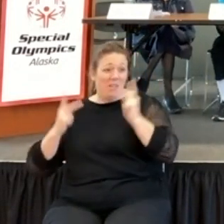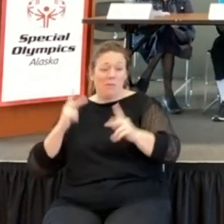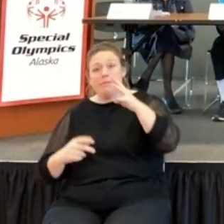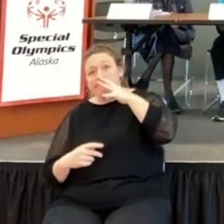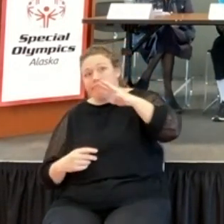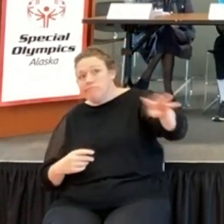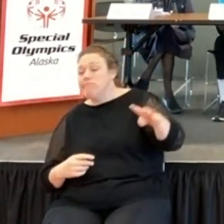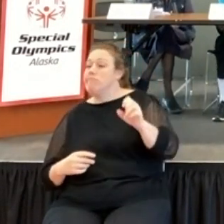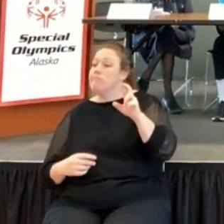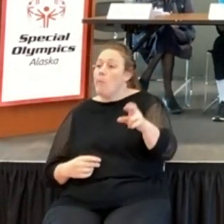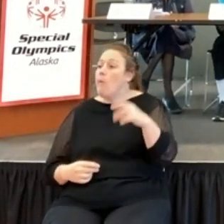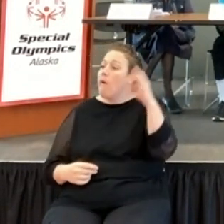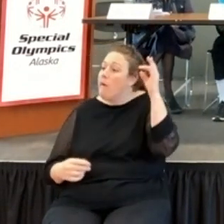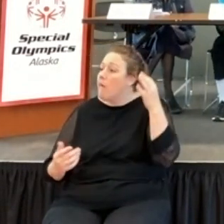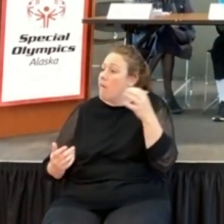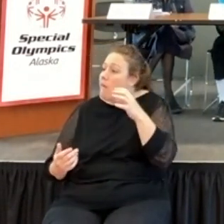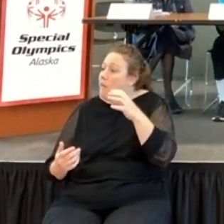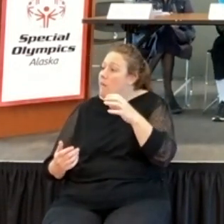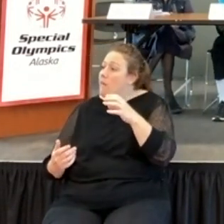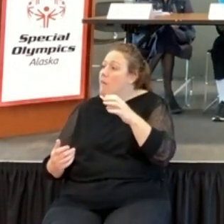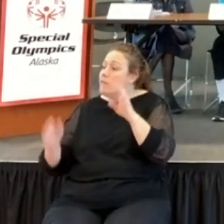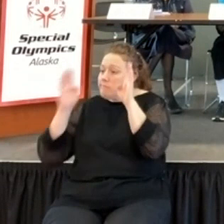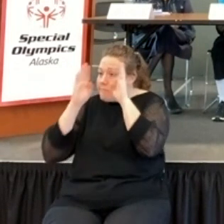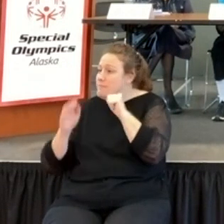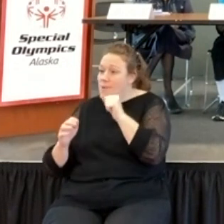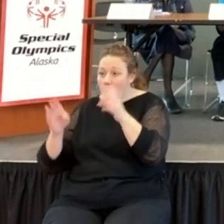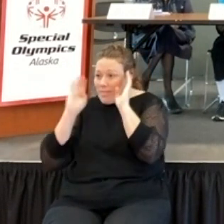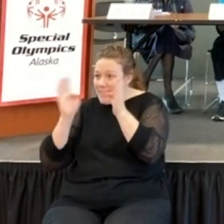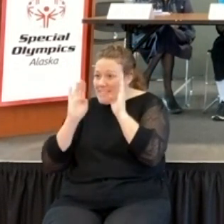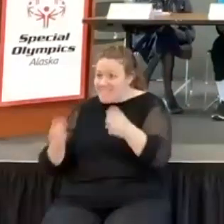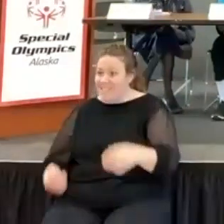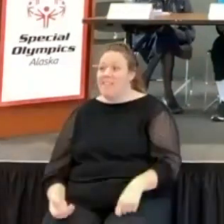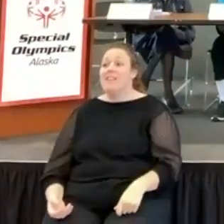Listen to them because they had went that path.